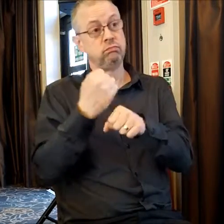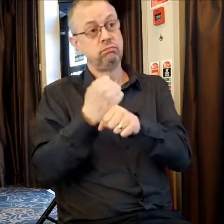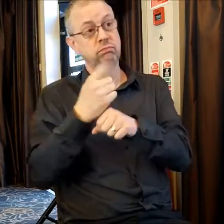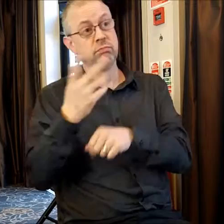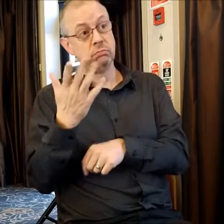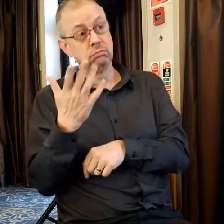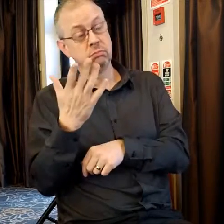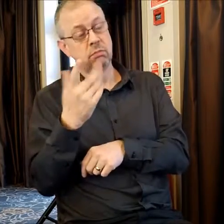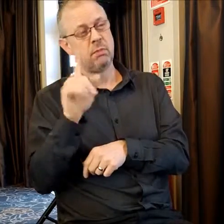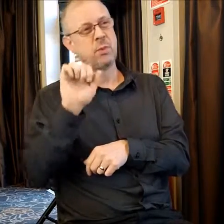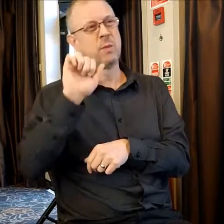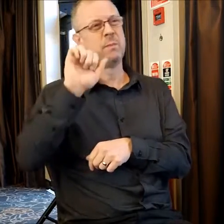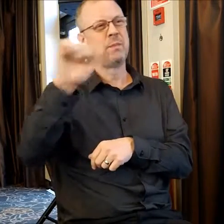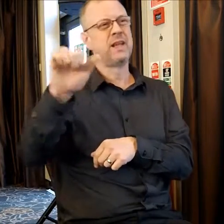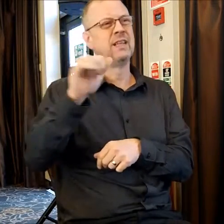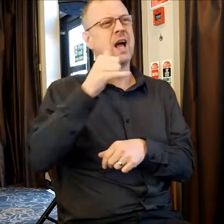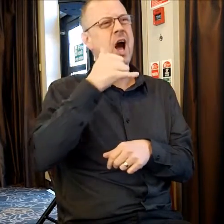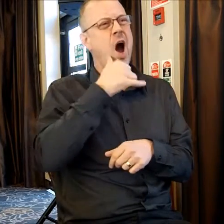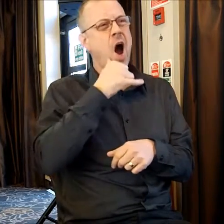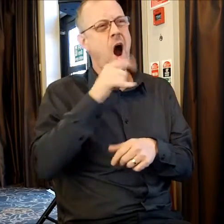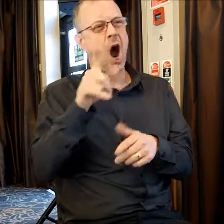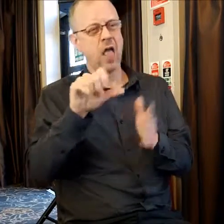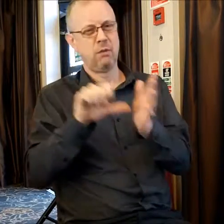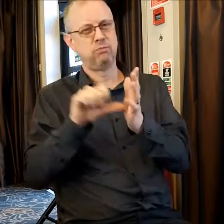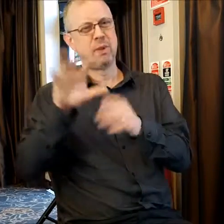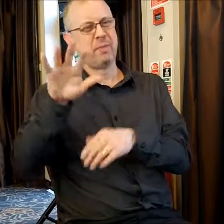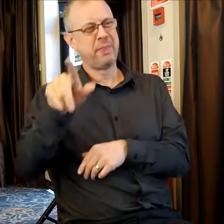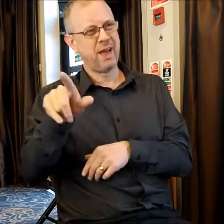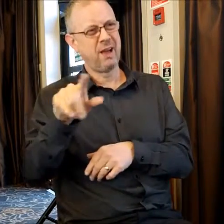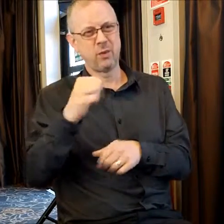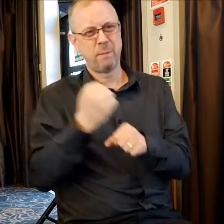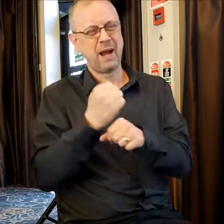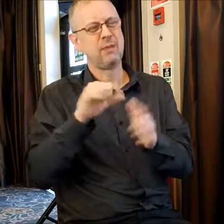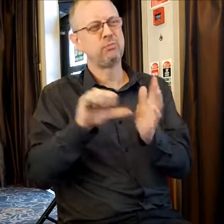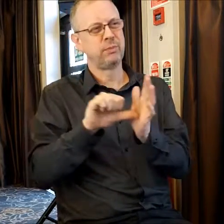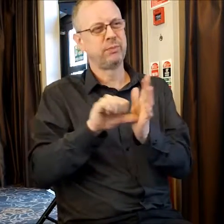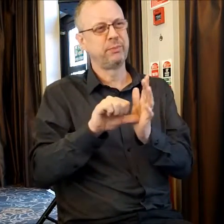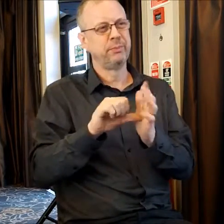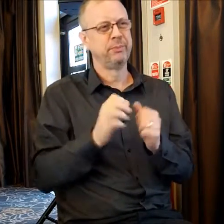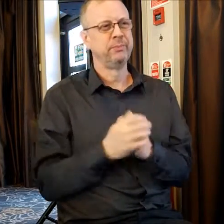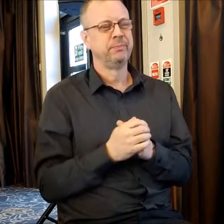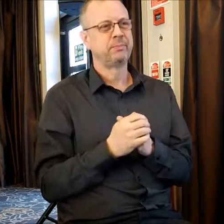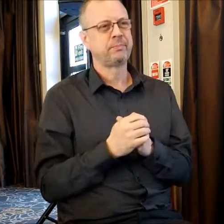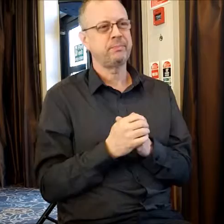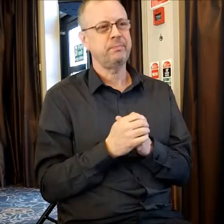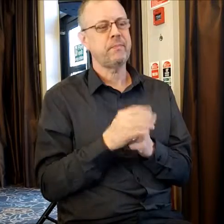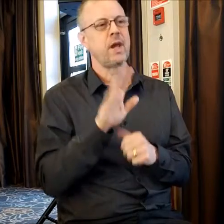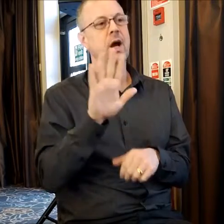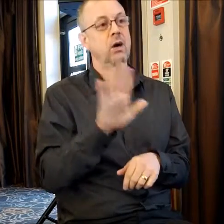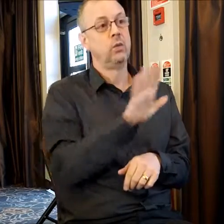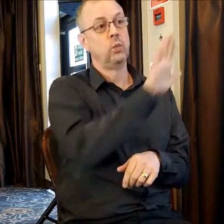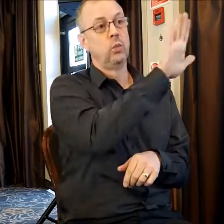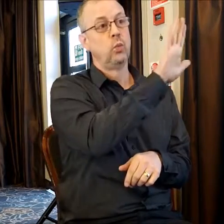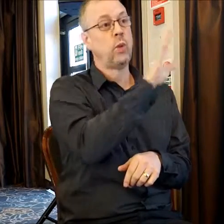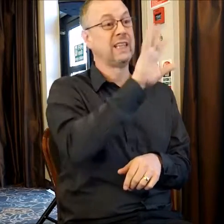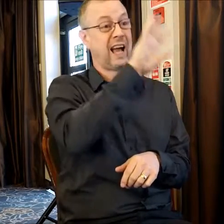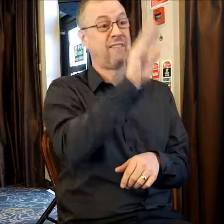suitable. So in West Africa, they are almost 100% reliant on imports of